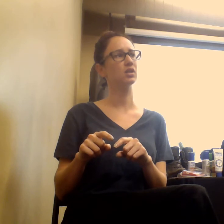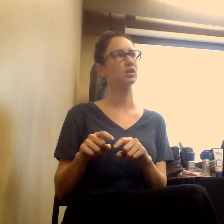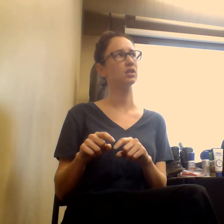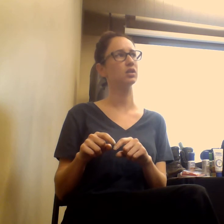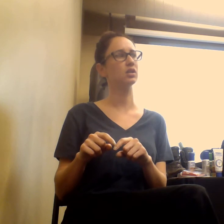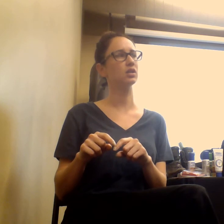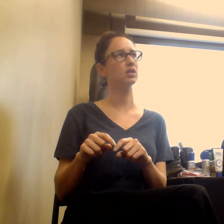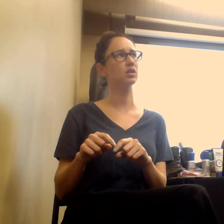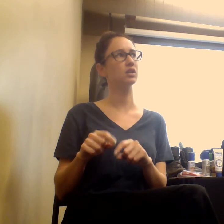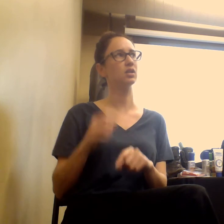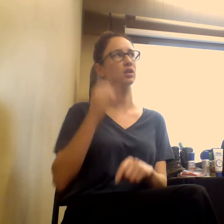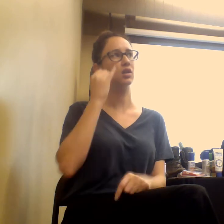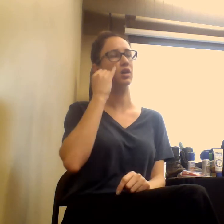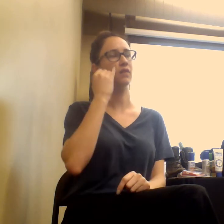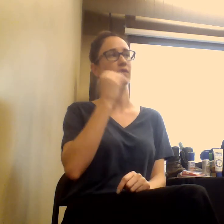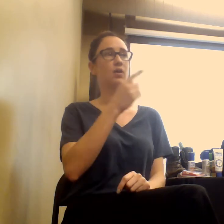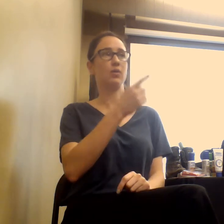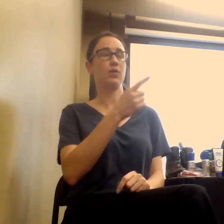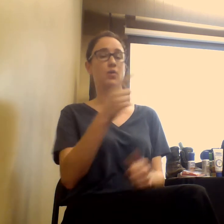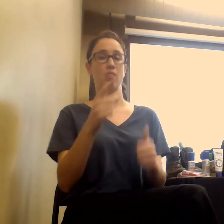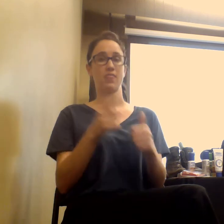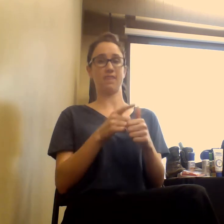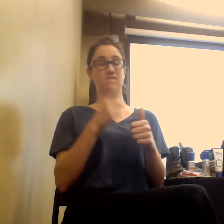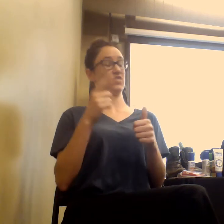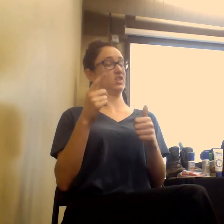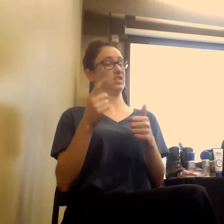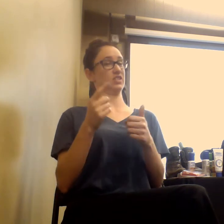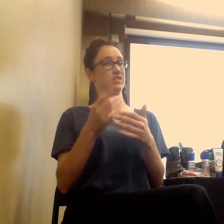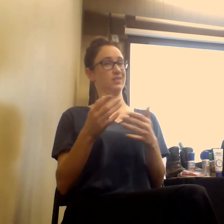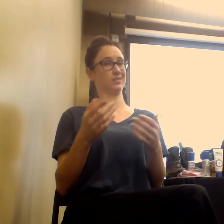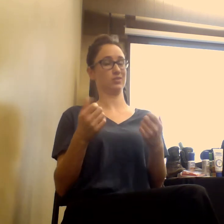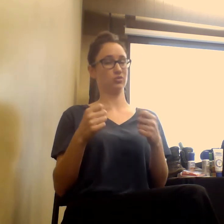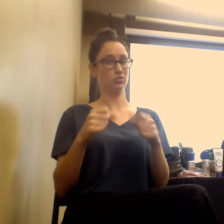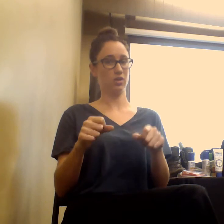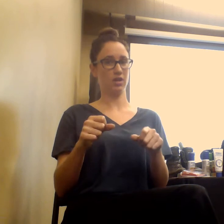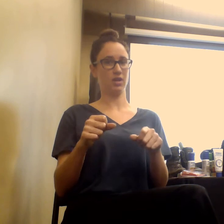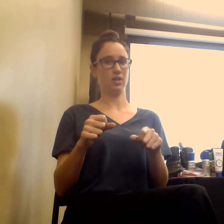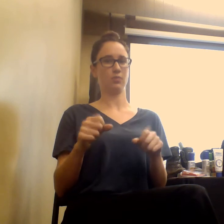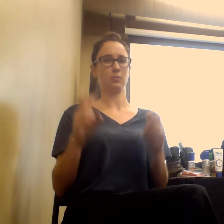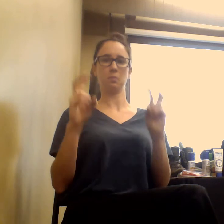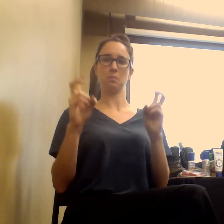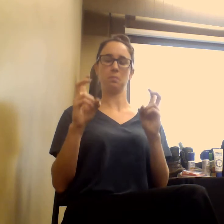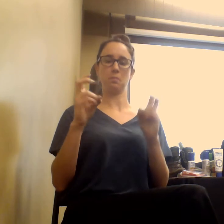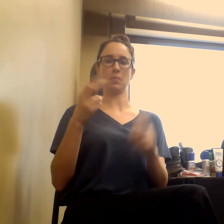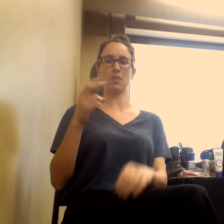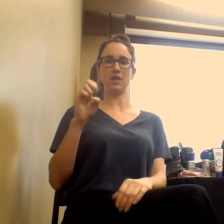Okay. If I were you, the first thing I would do is try the heel lock technique, which I'm about to show you here in a minute.